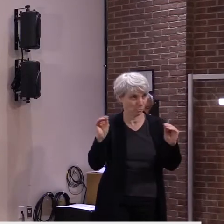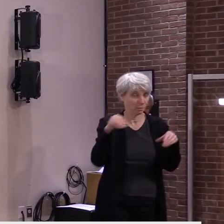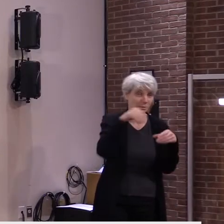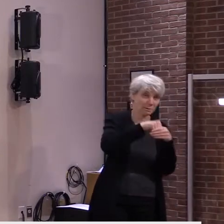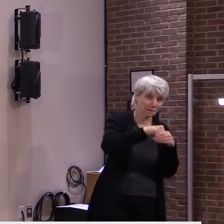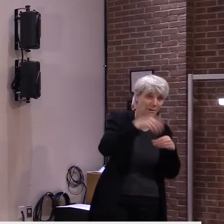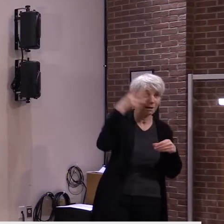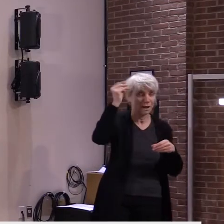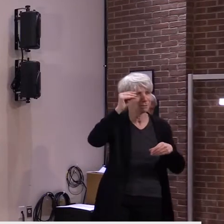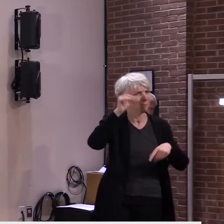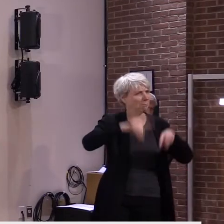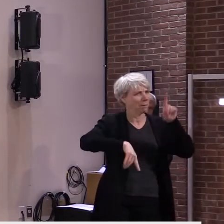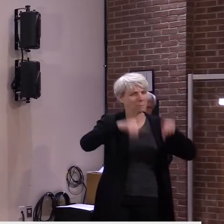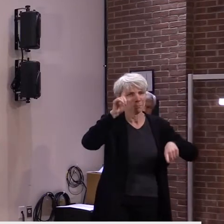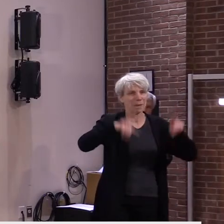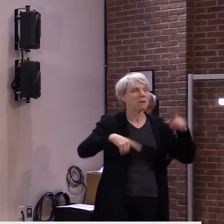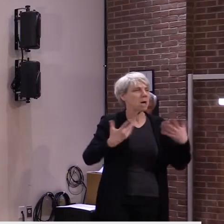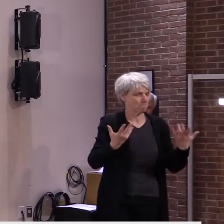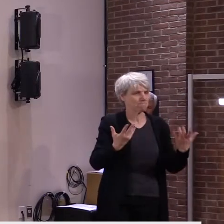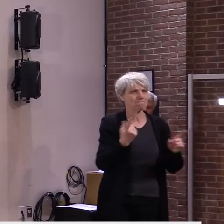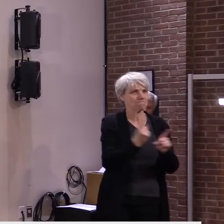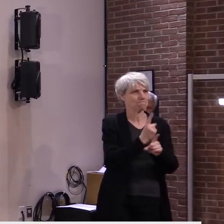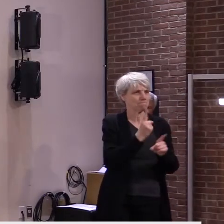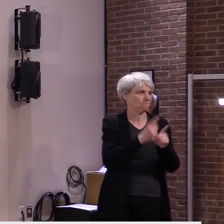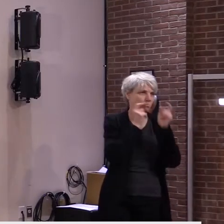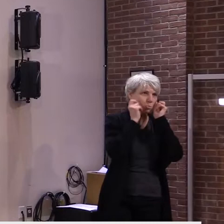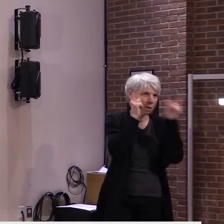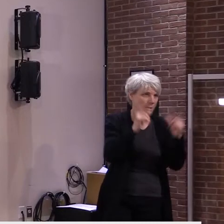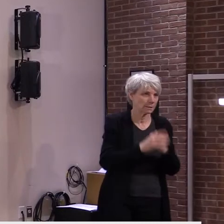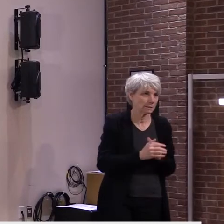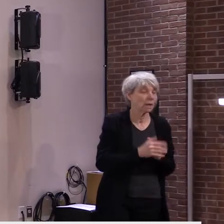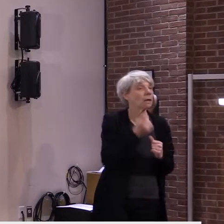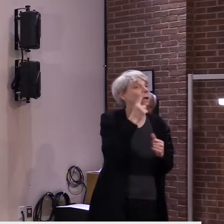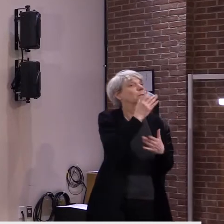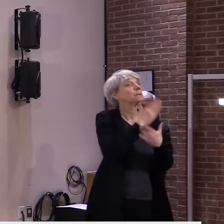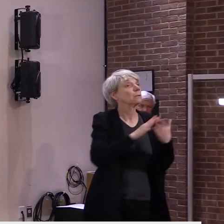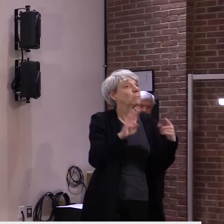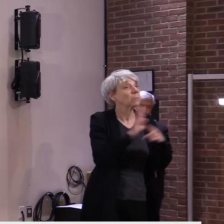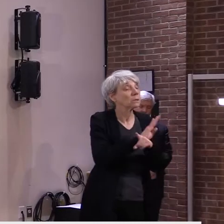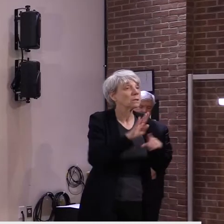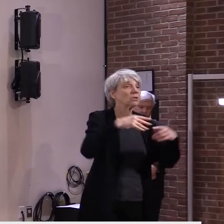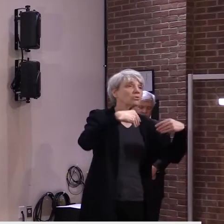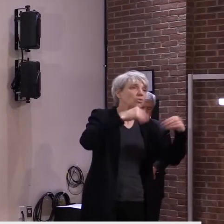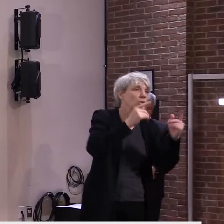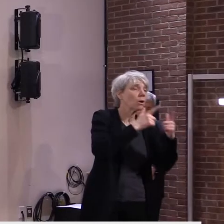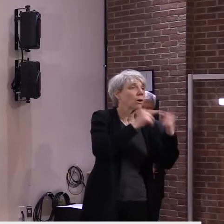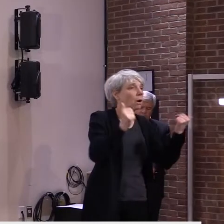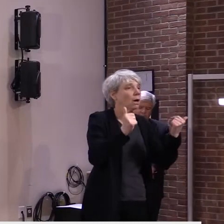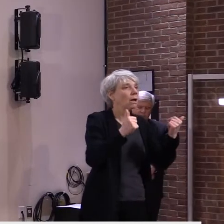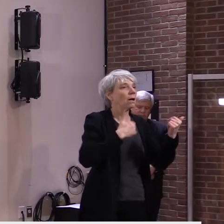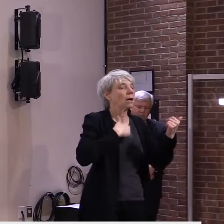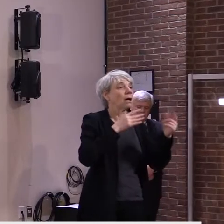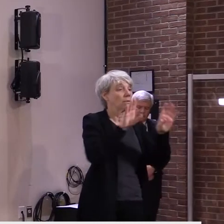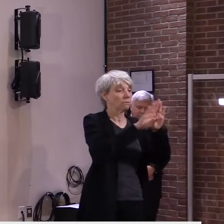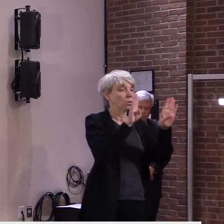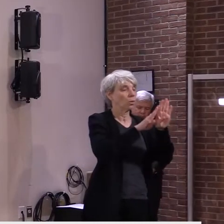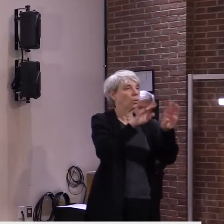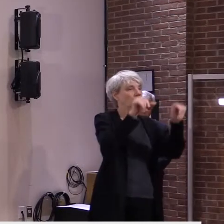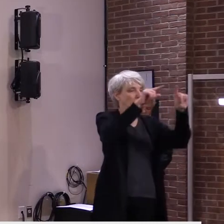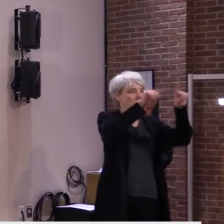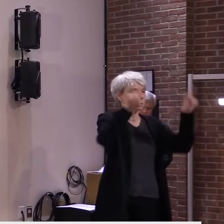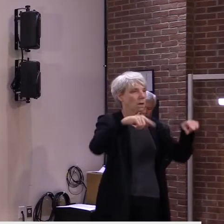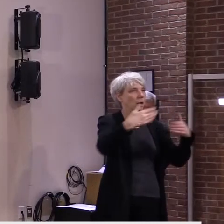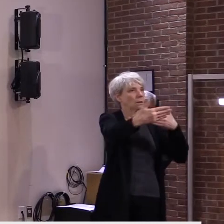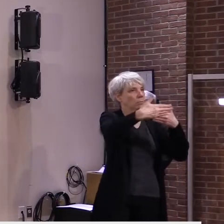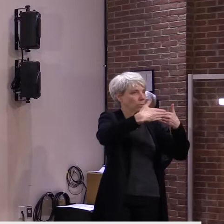outdoor settings. I also know there are businesses that continue to have people wear a mask in their establishments until all